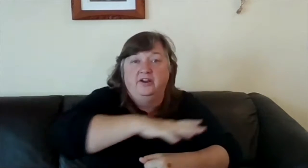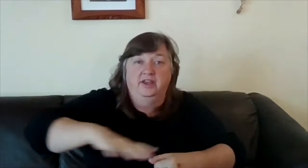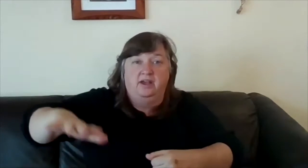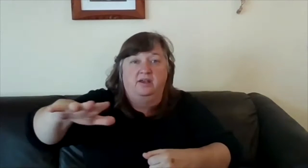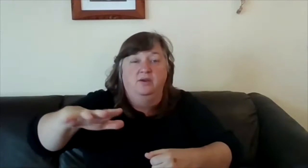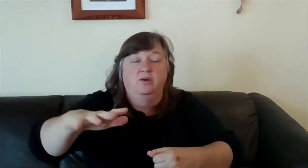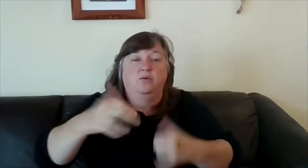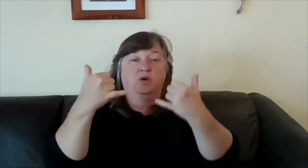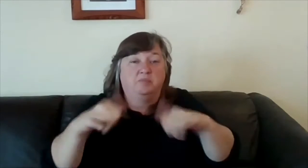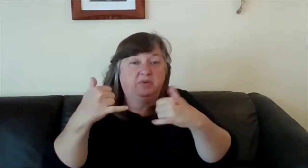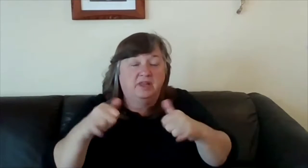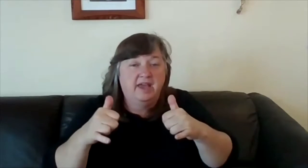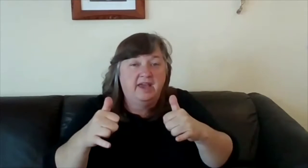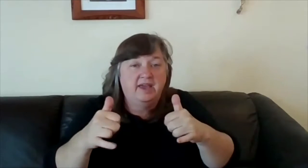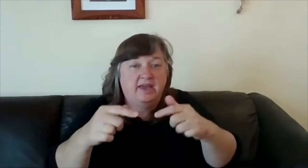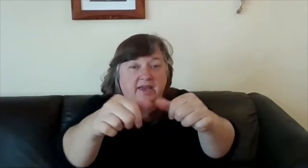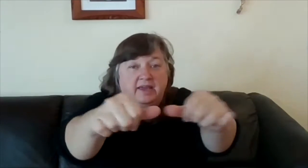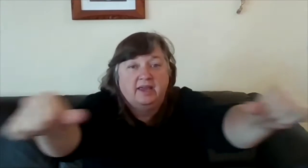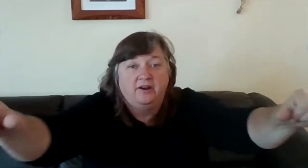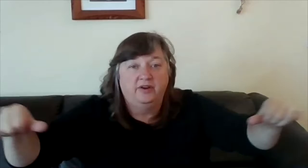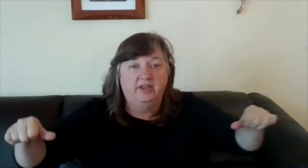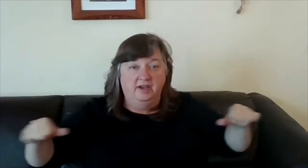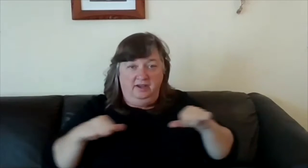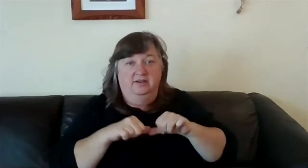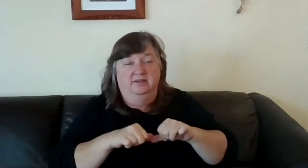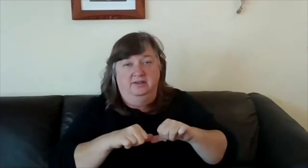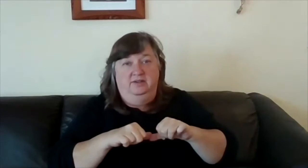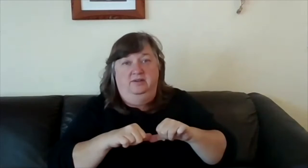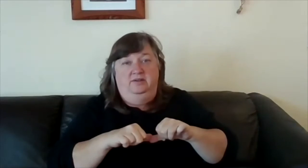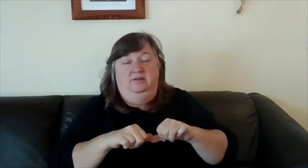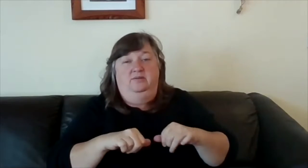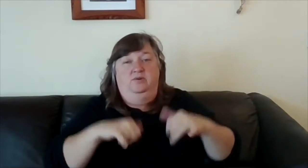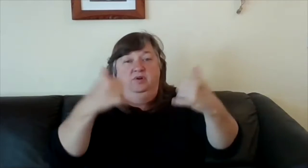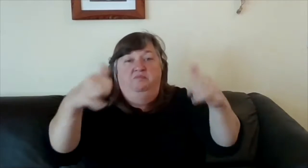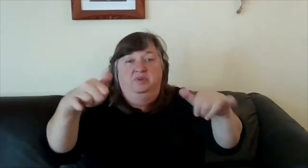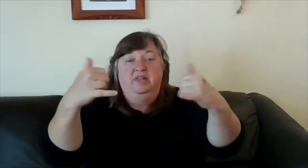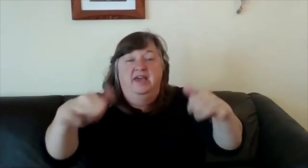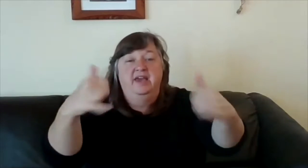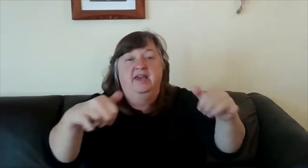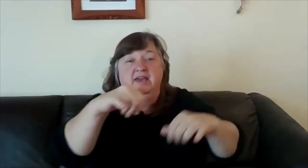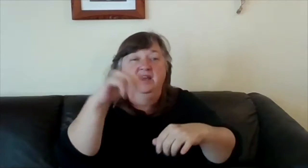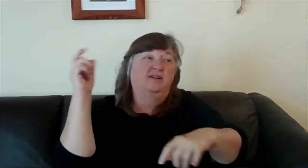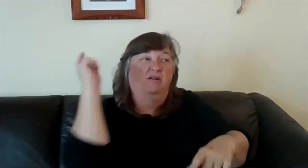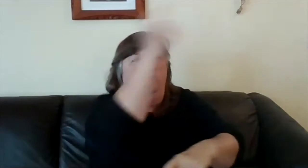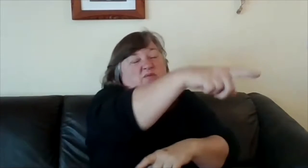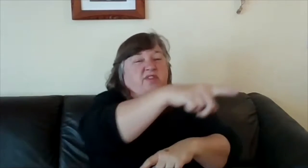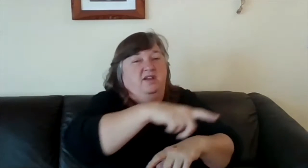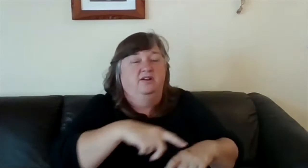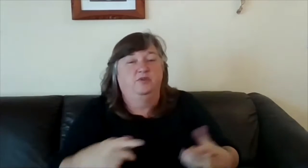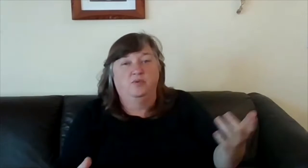area, or play area, or play over there if you're